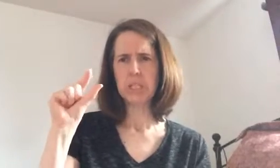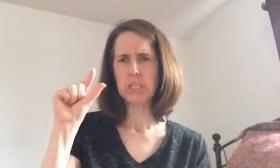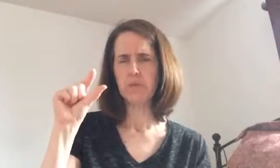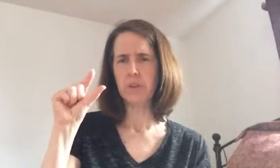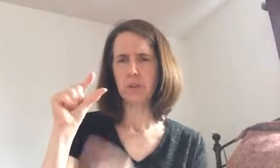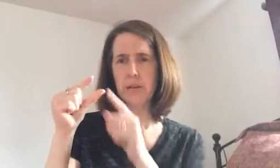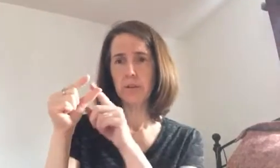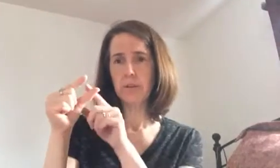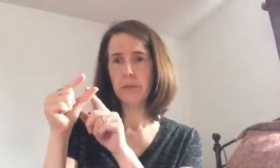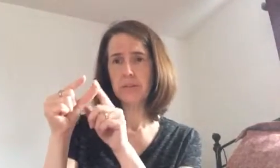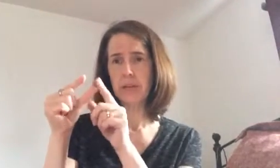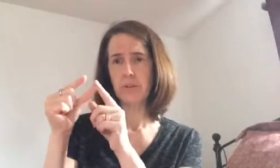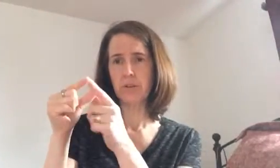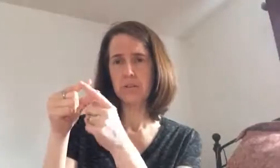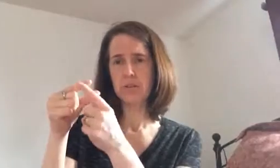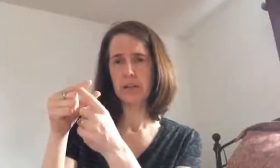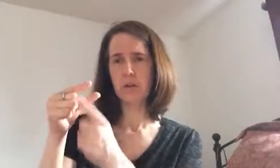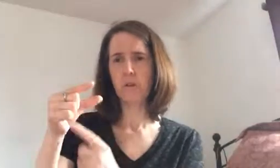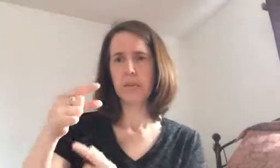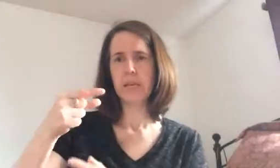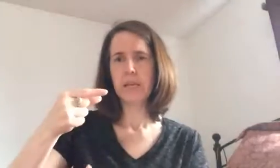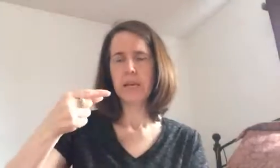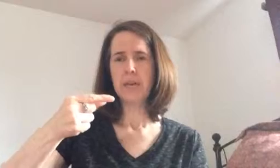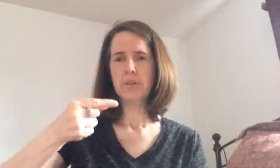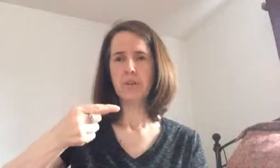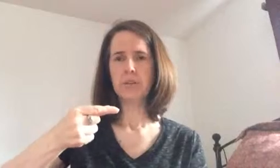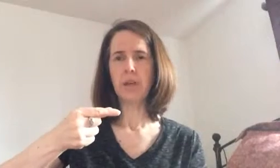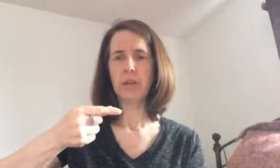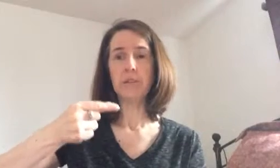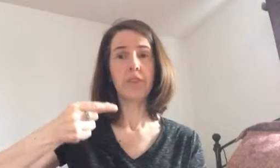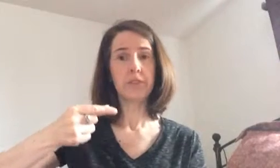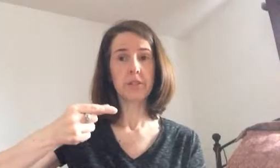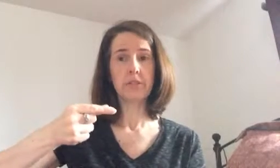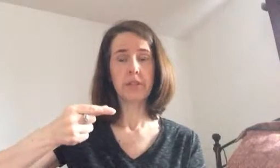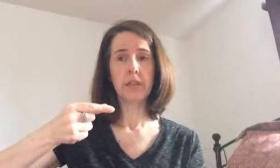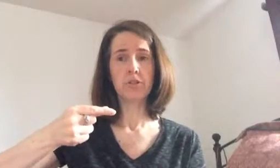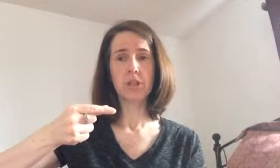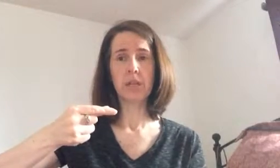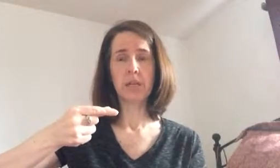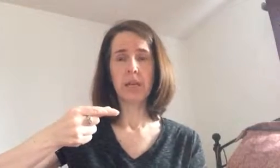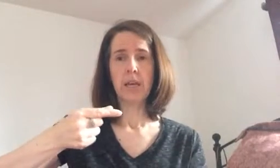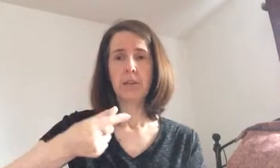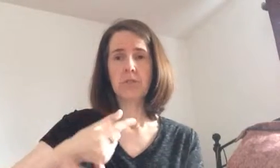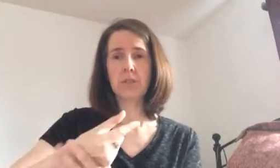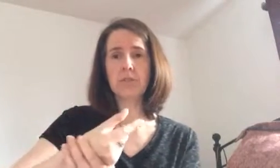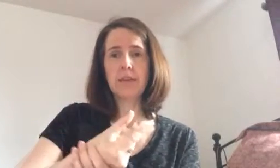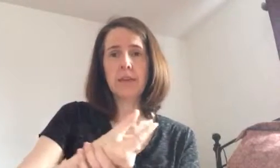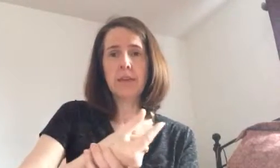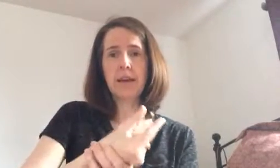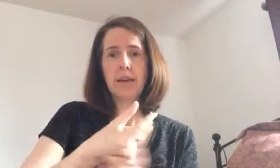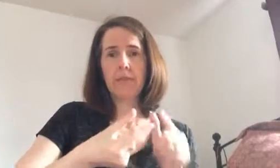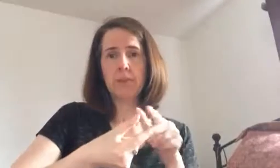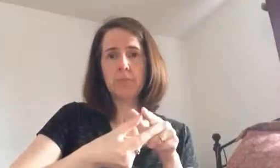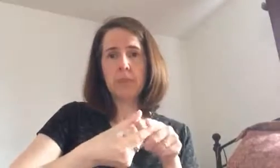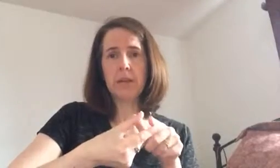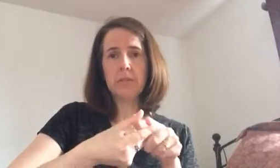pinchy finger, not all the way together, just kind of open, and turn it sideways. This is the letter G. As you can see, I have a little space